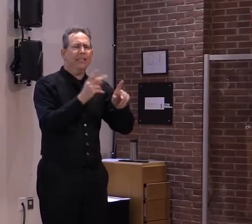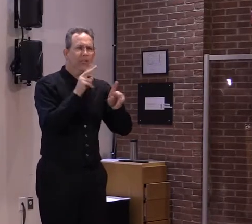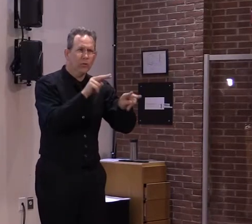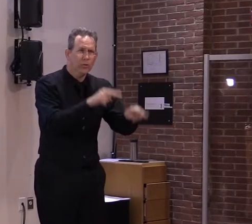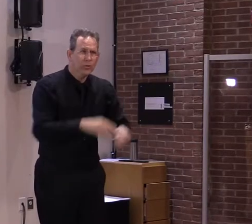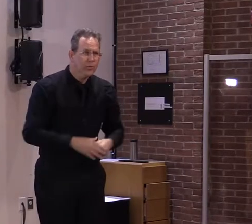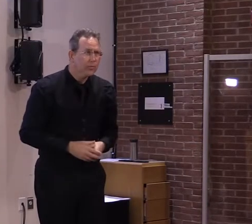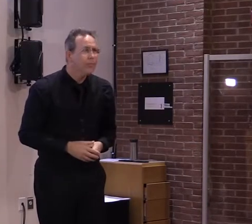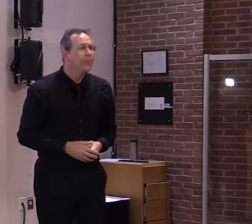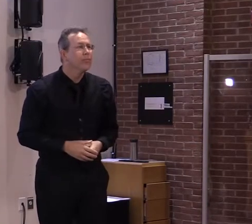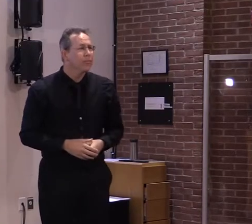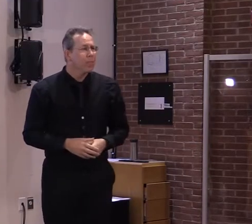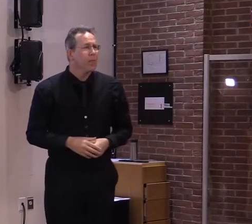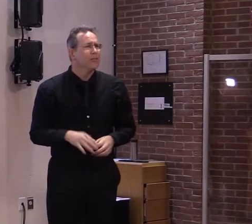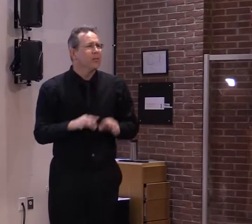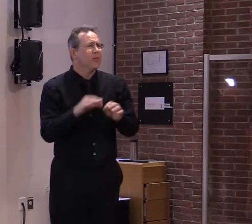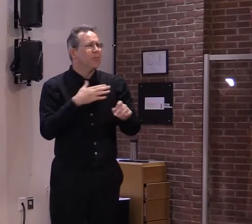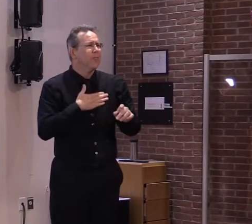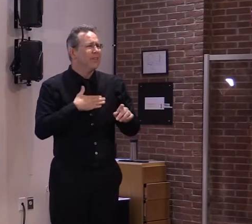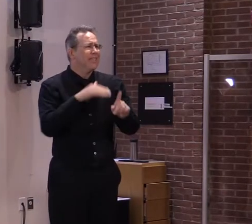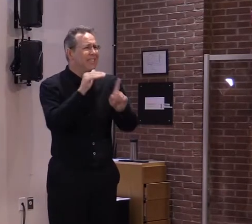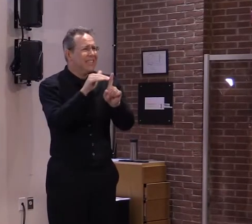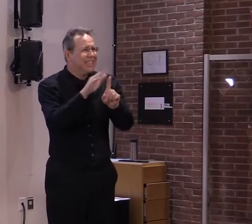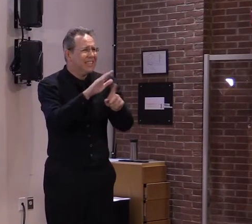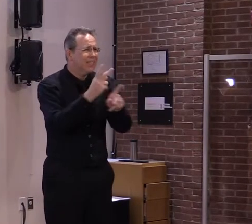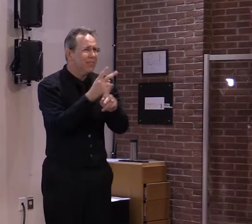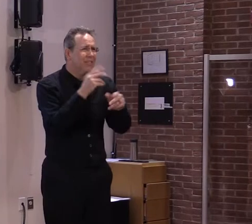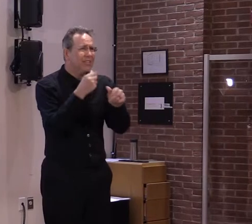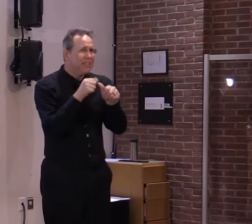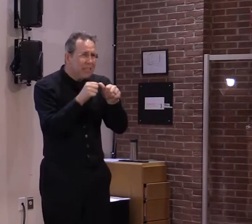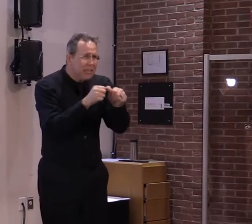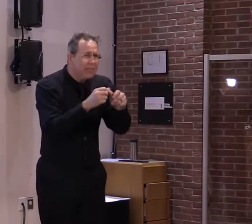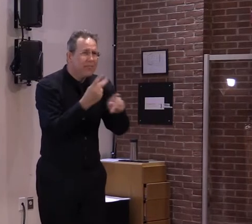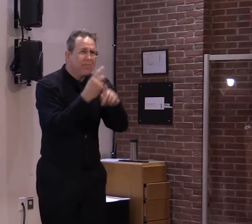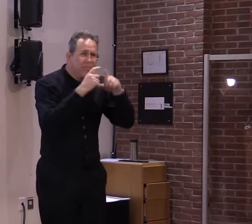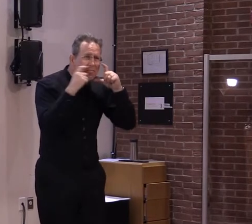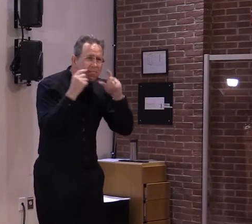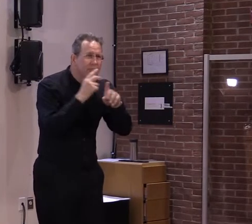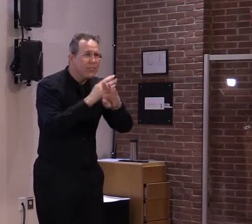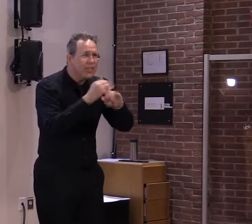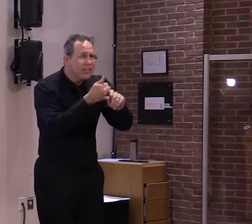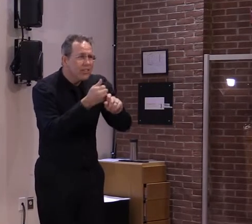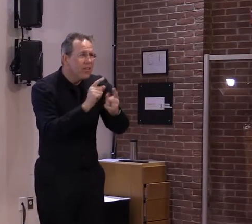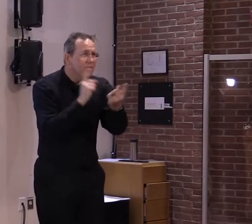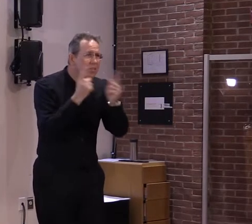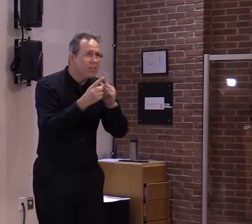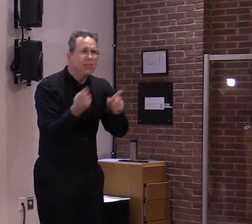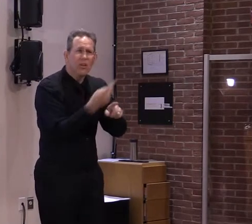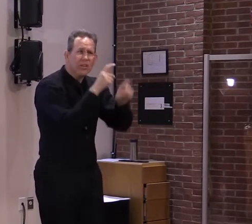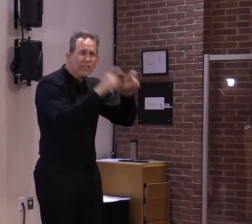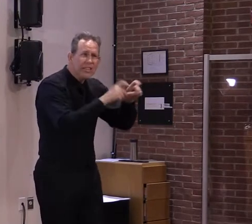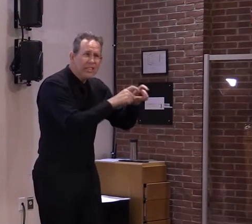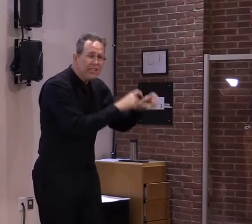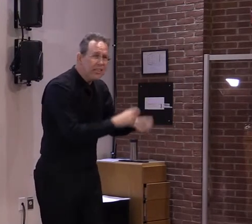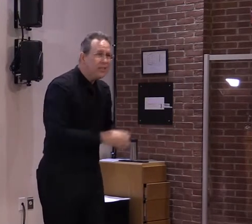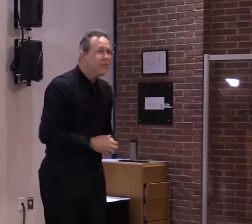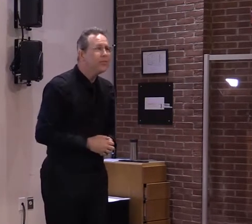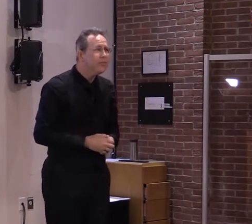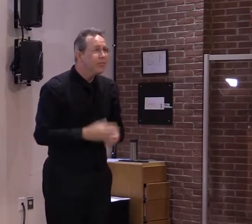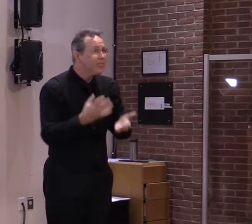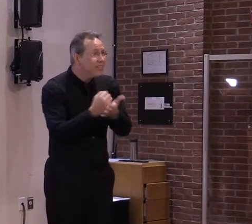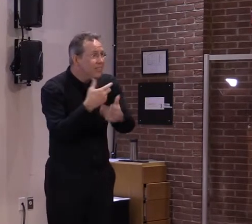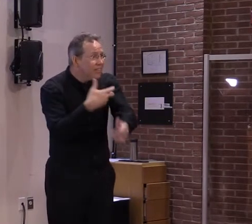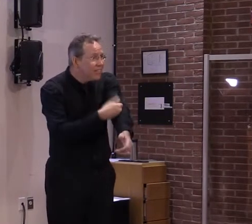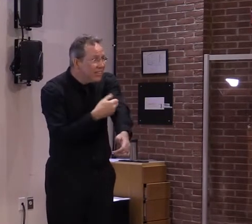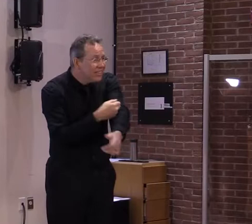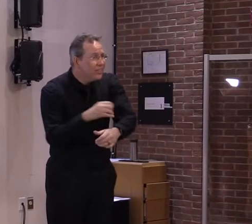of keeping COVID-19 at bay for a little while longer, but this is certainly particularly true in those parts of the state seeing increased